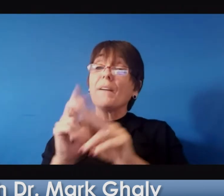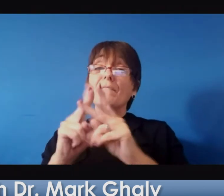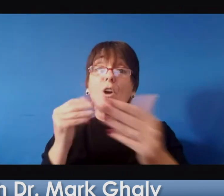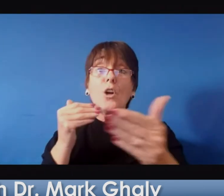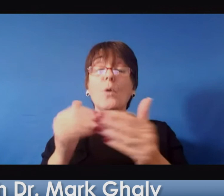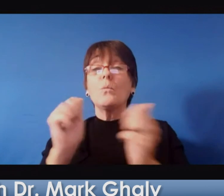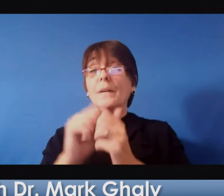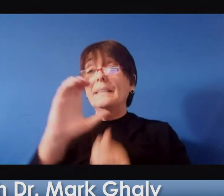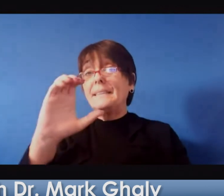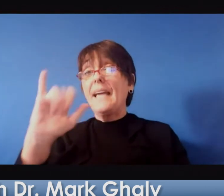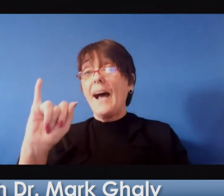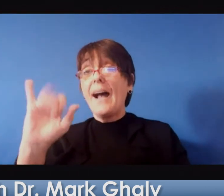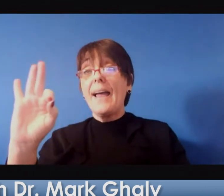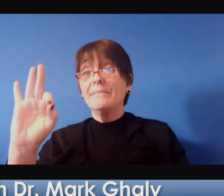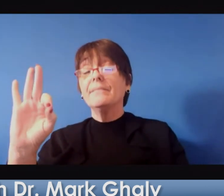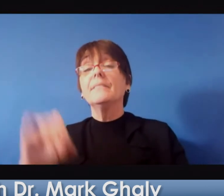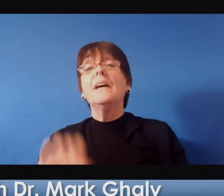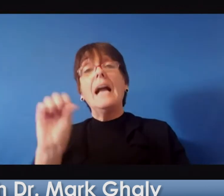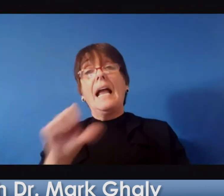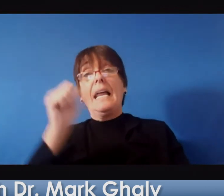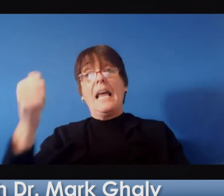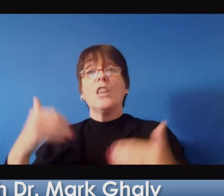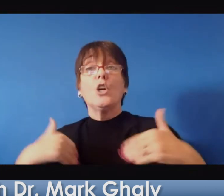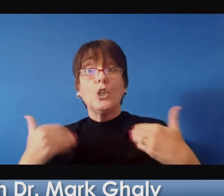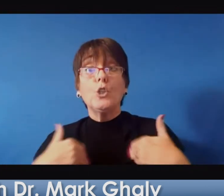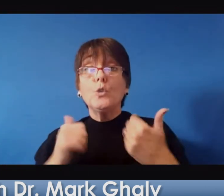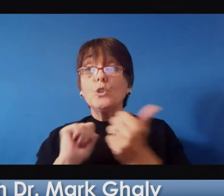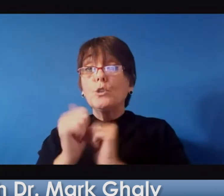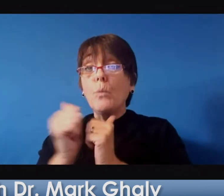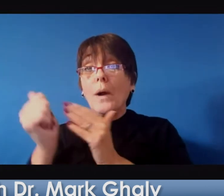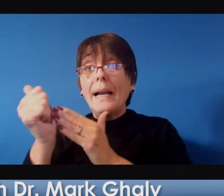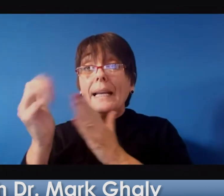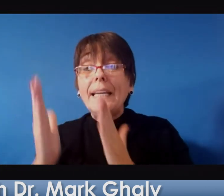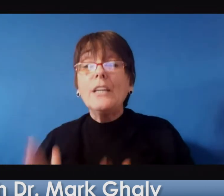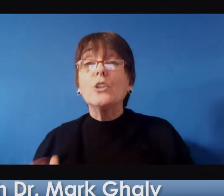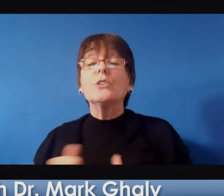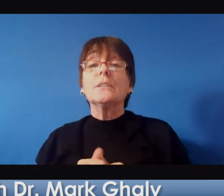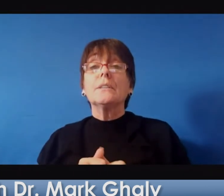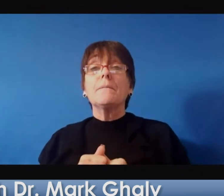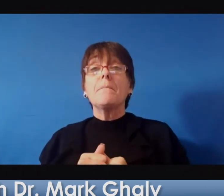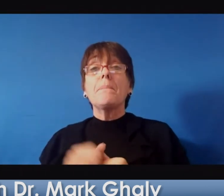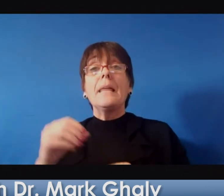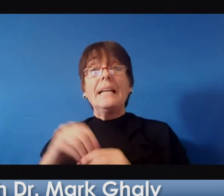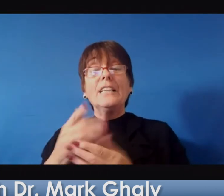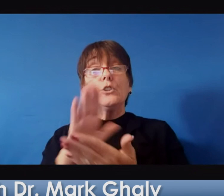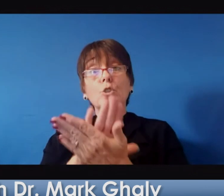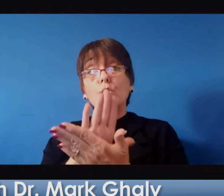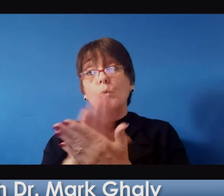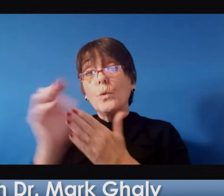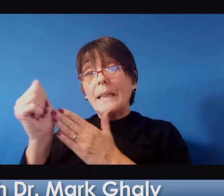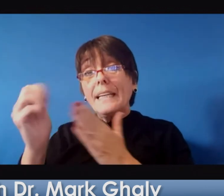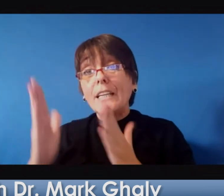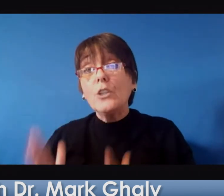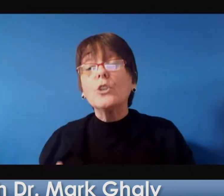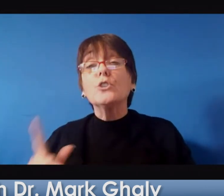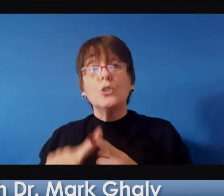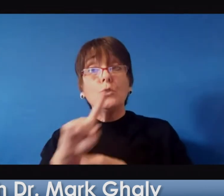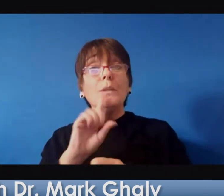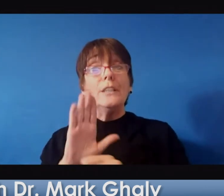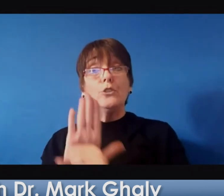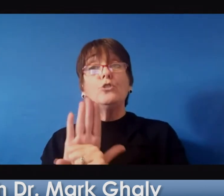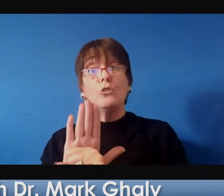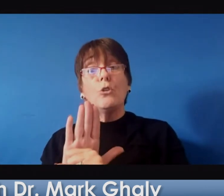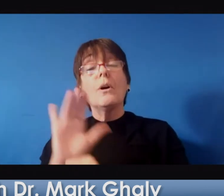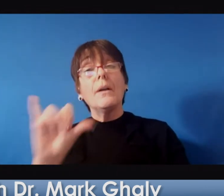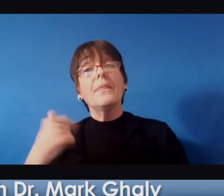CIF and others, other youth sports leaders, interscholastic sports leaders, to ensure that